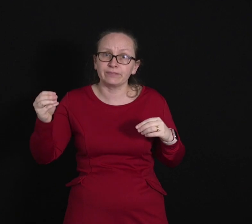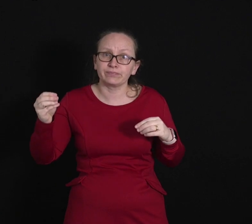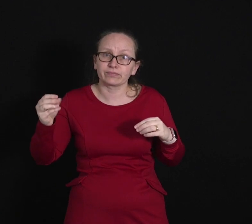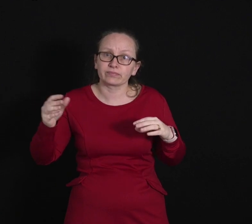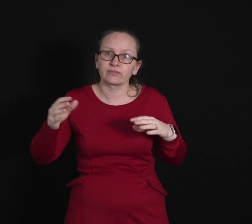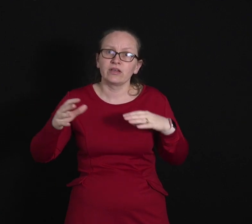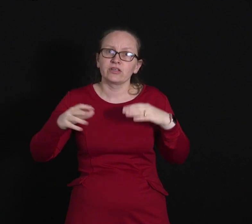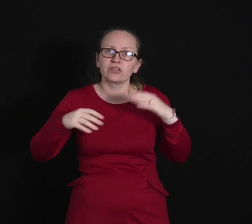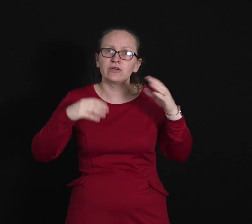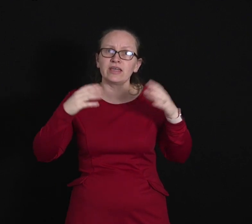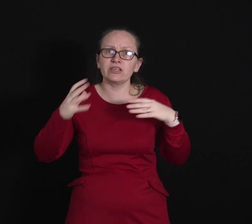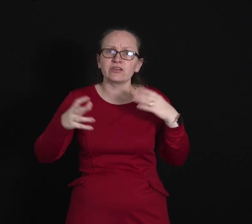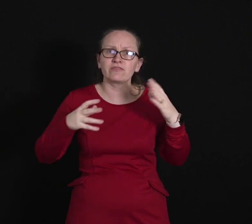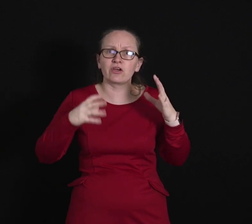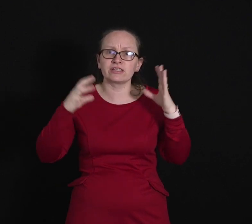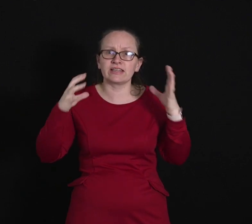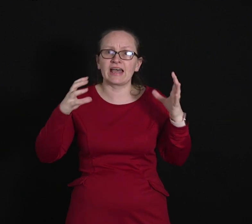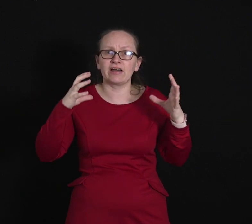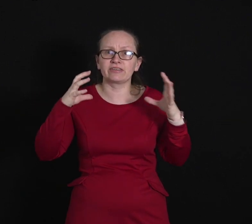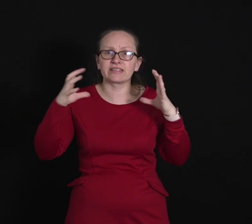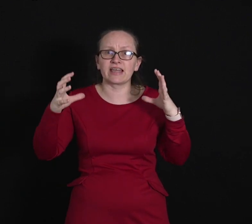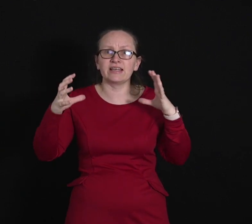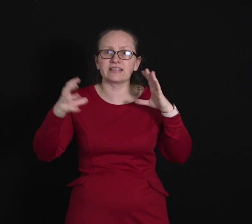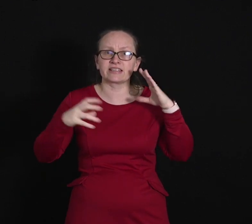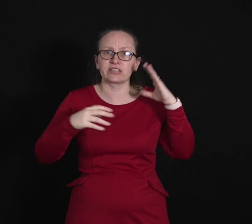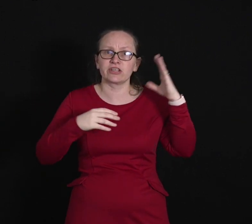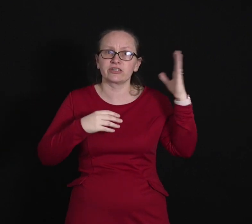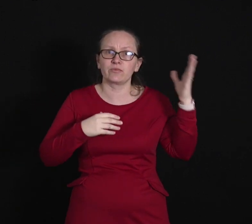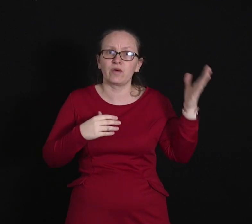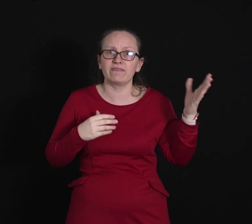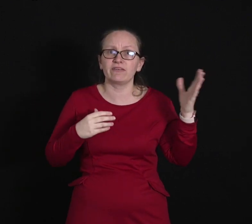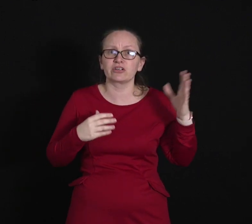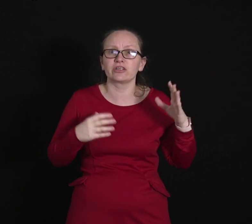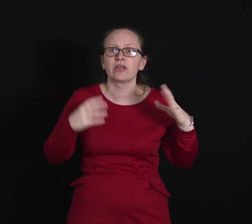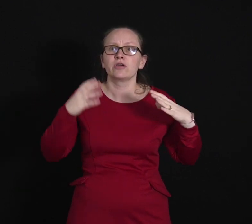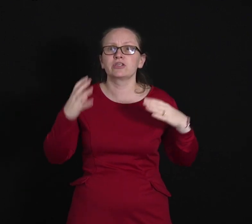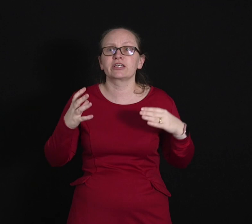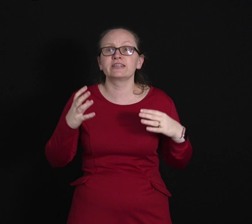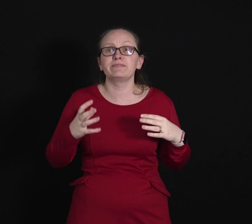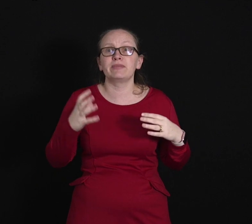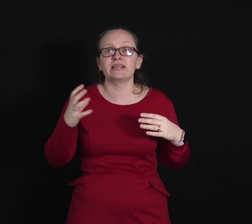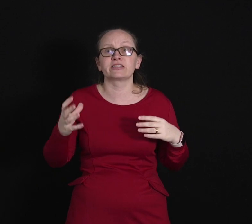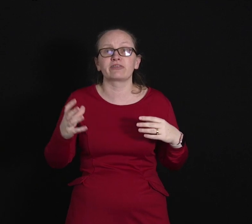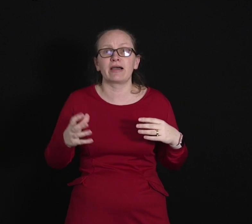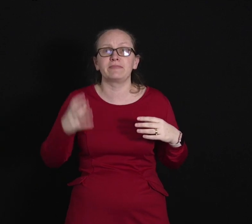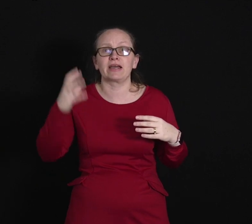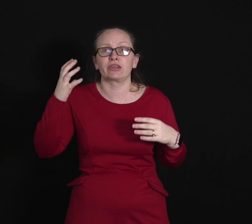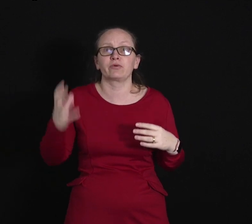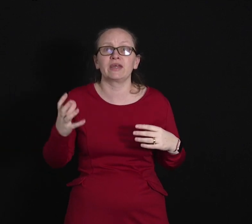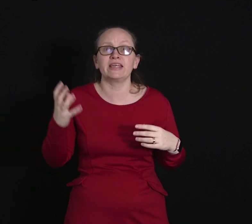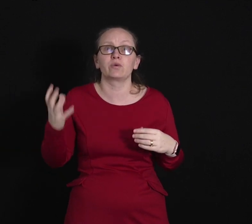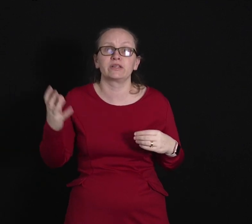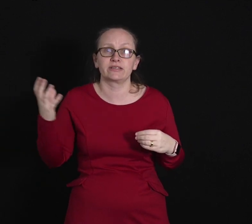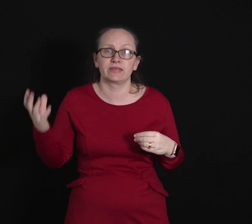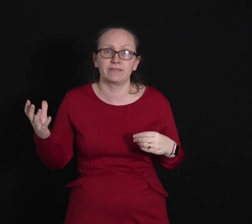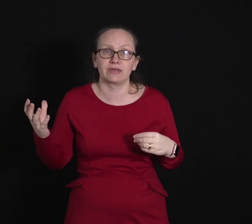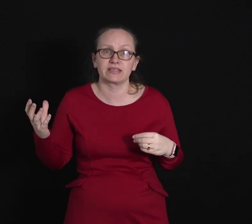So each of those allowed states has a certain wave function which can be described by three quantum numbers.